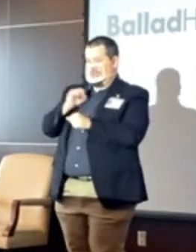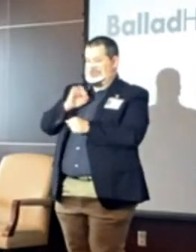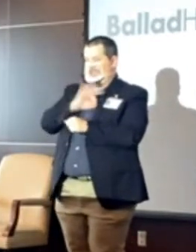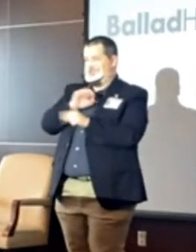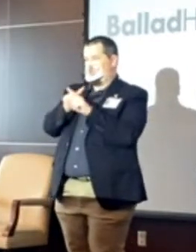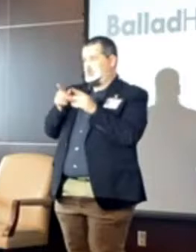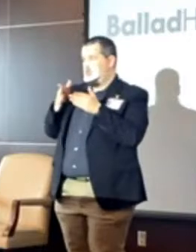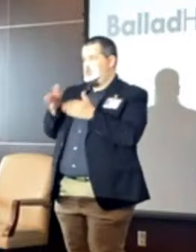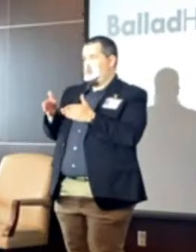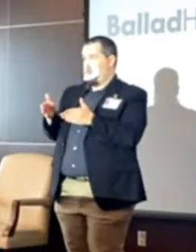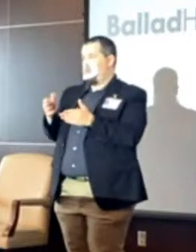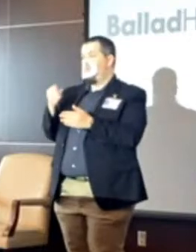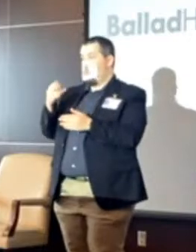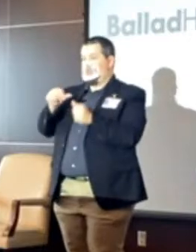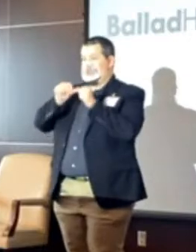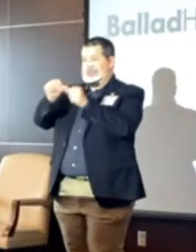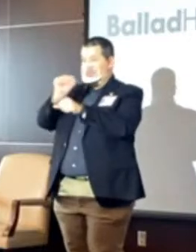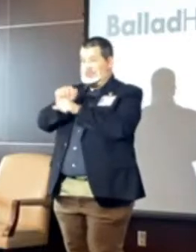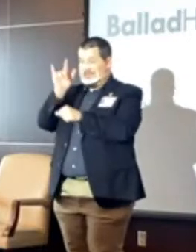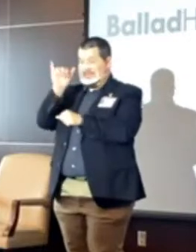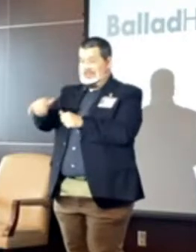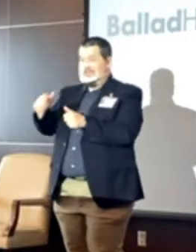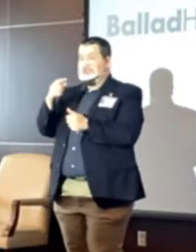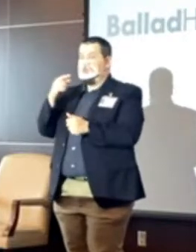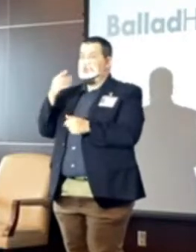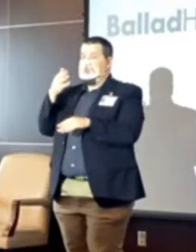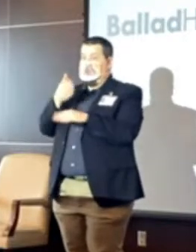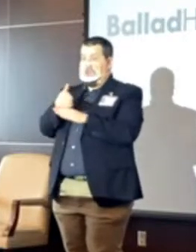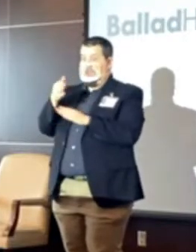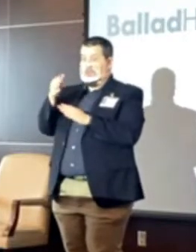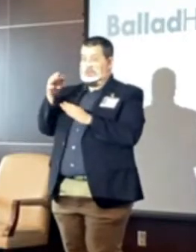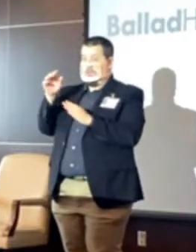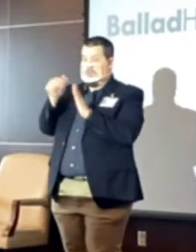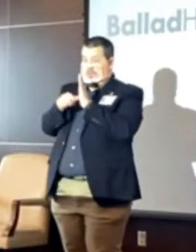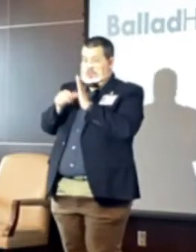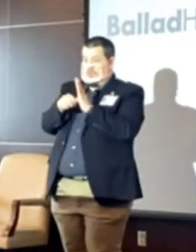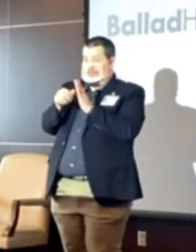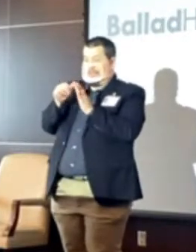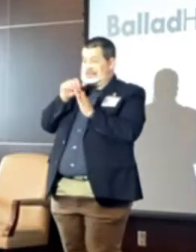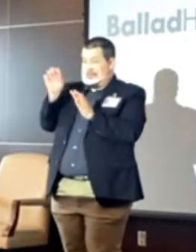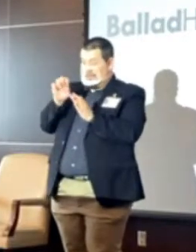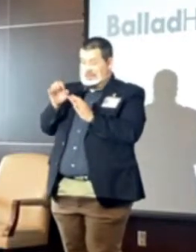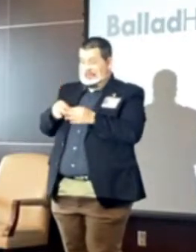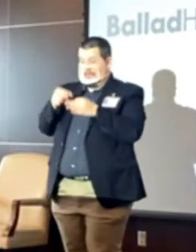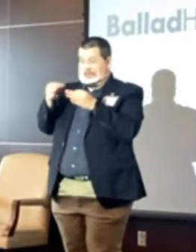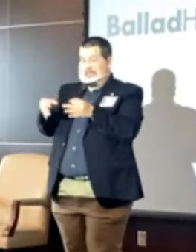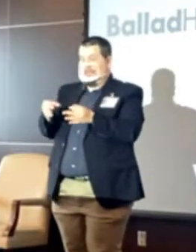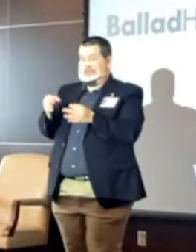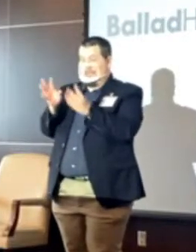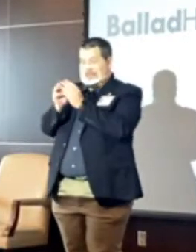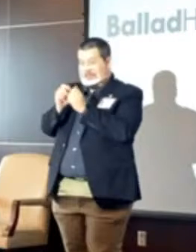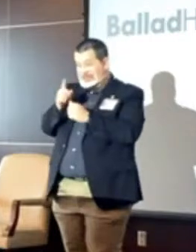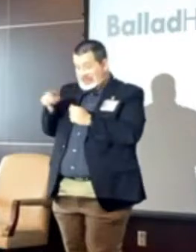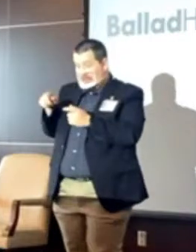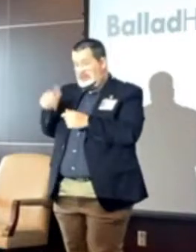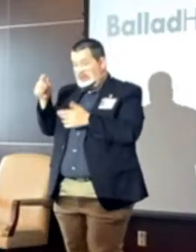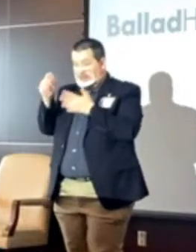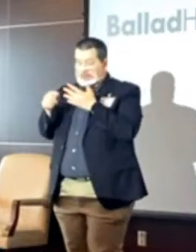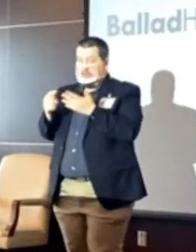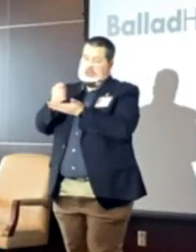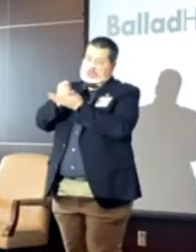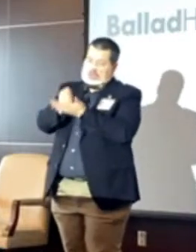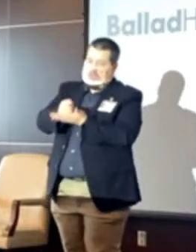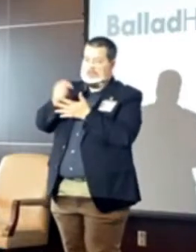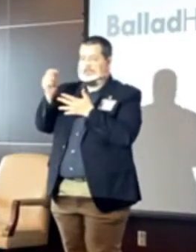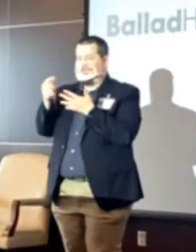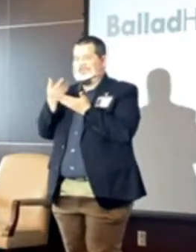in different ways. So we continue looking for that. So after elective cases, work with our surgical teams, and there's other types of things like therapy